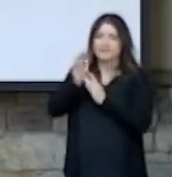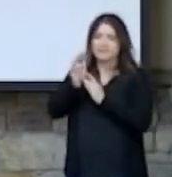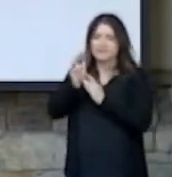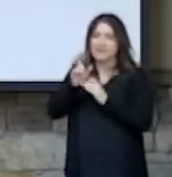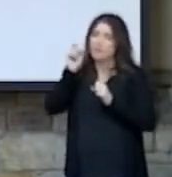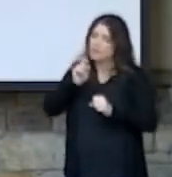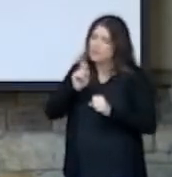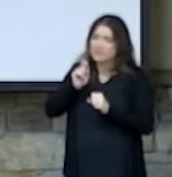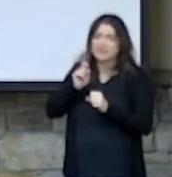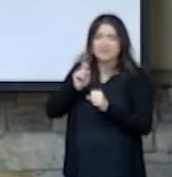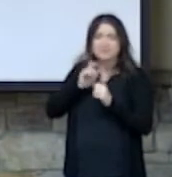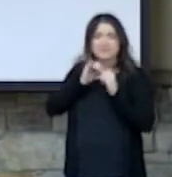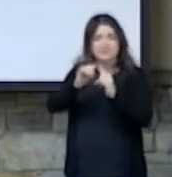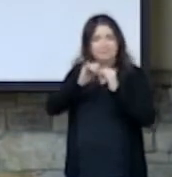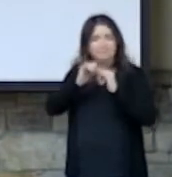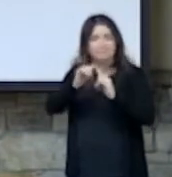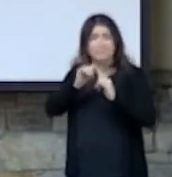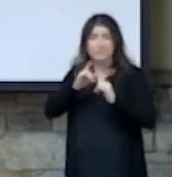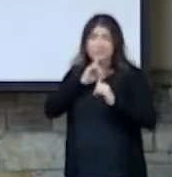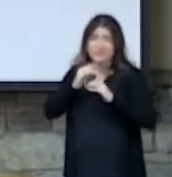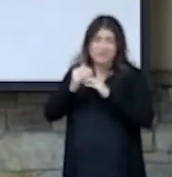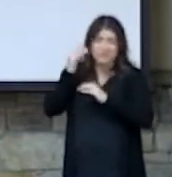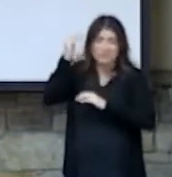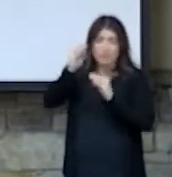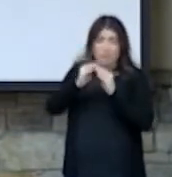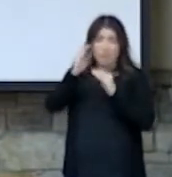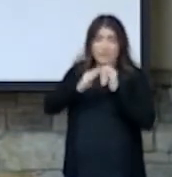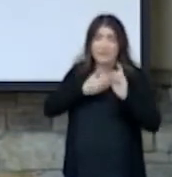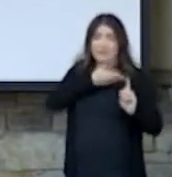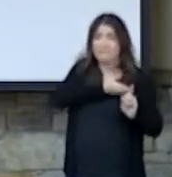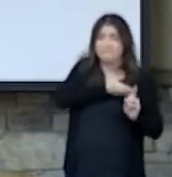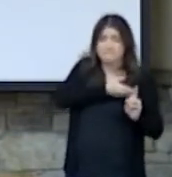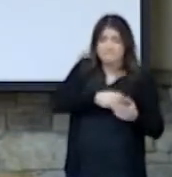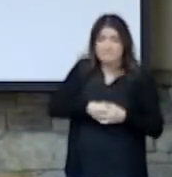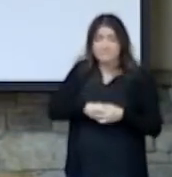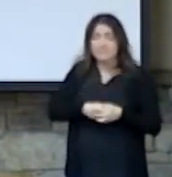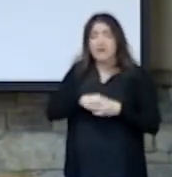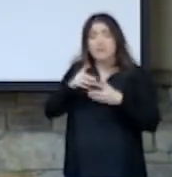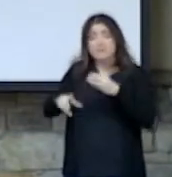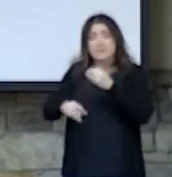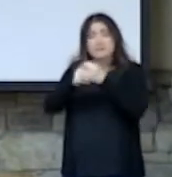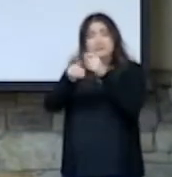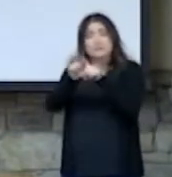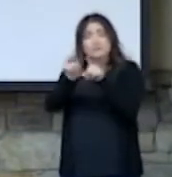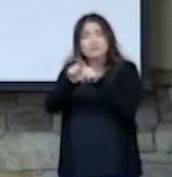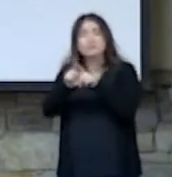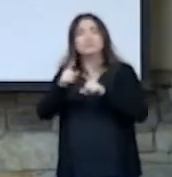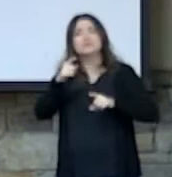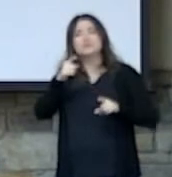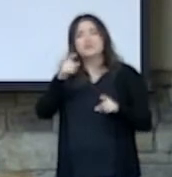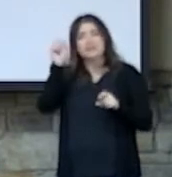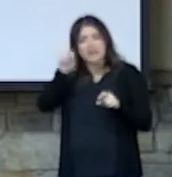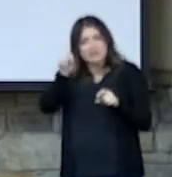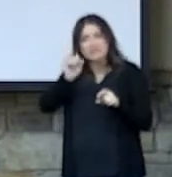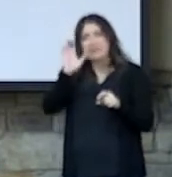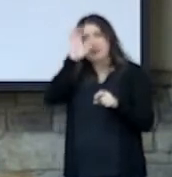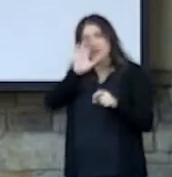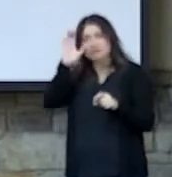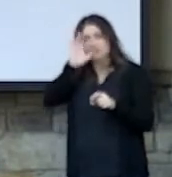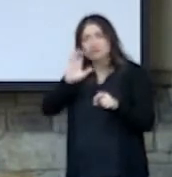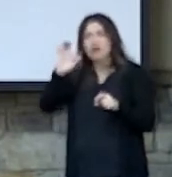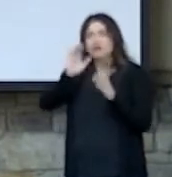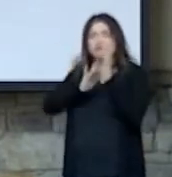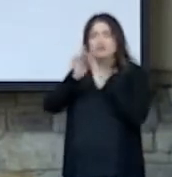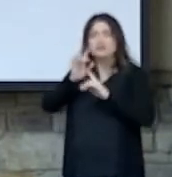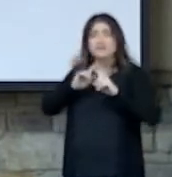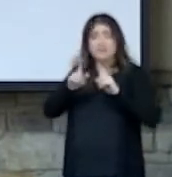as diligently, even more so than how they did. But in addition to this, we see that not only did they seek him, but they ultimately